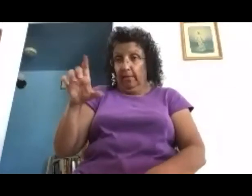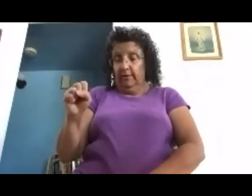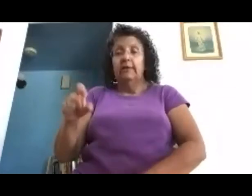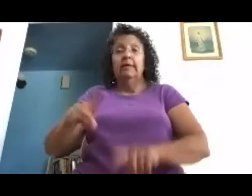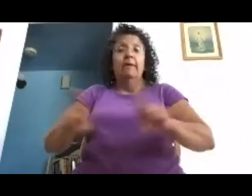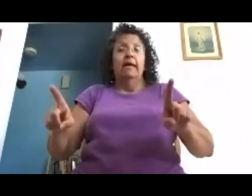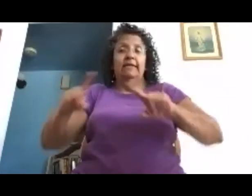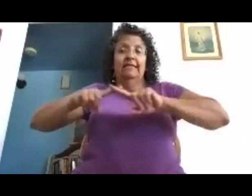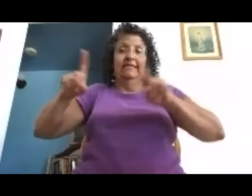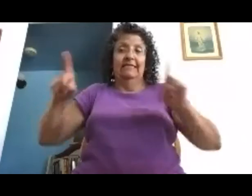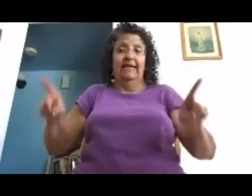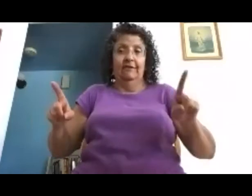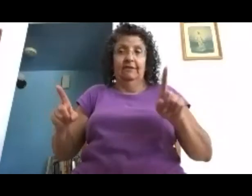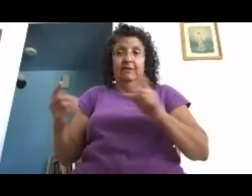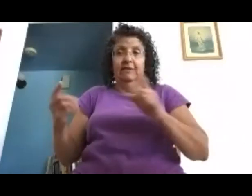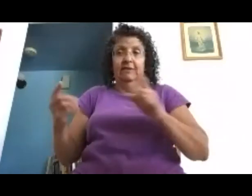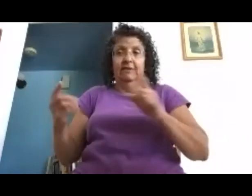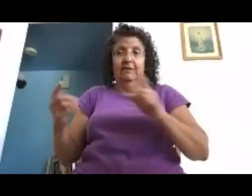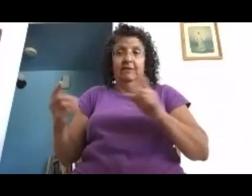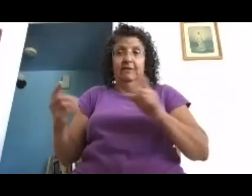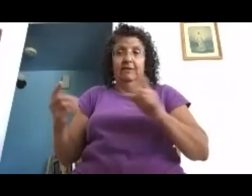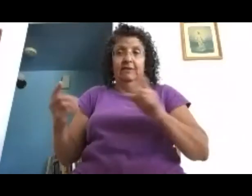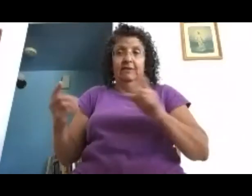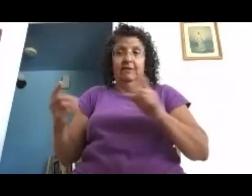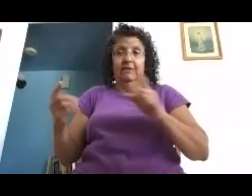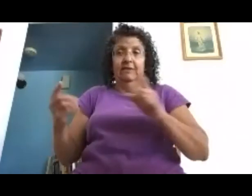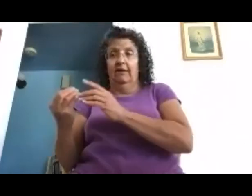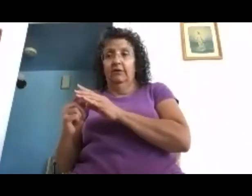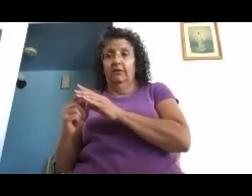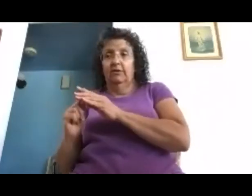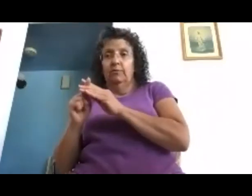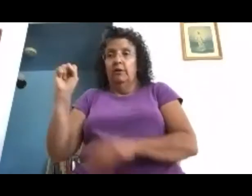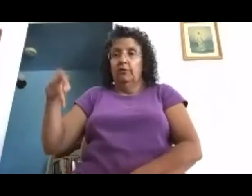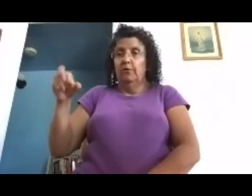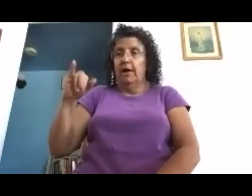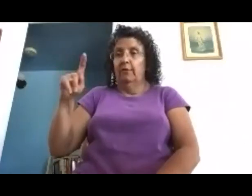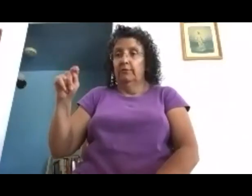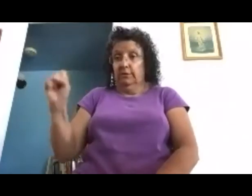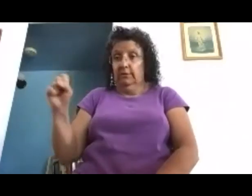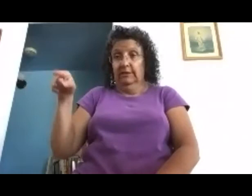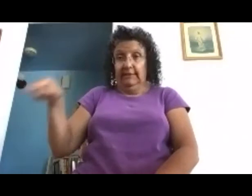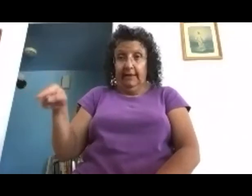there are sprouts here and there are no sprouts here.